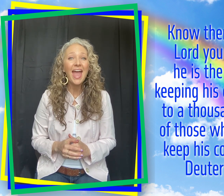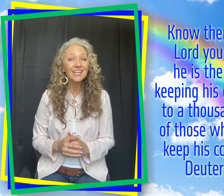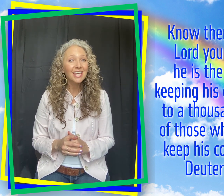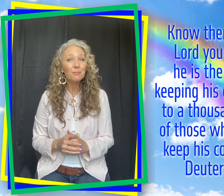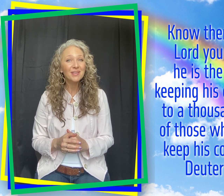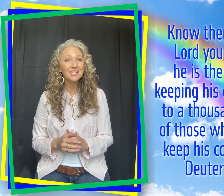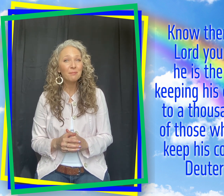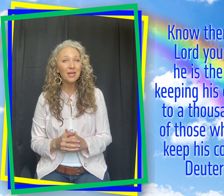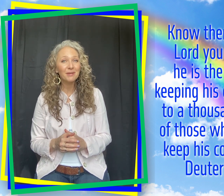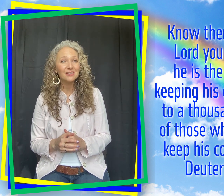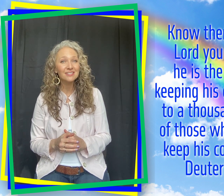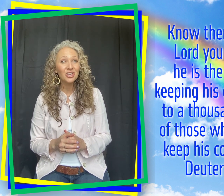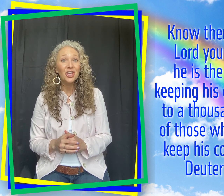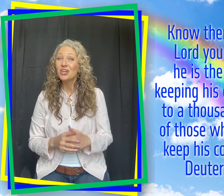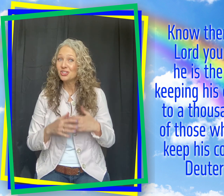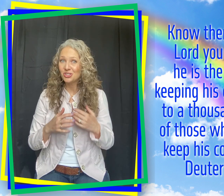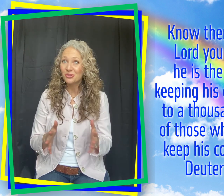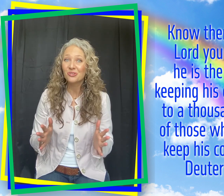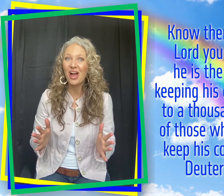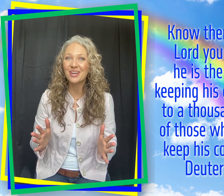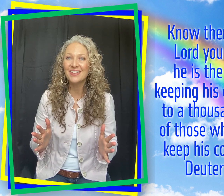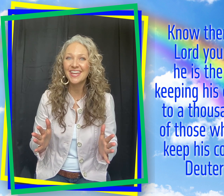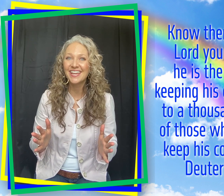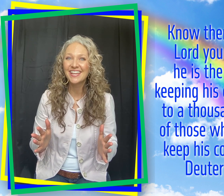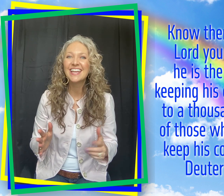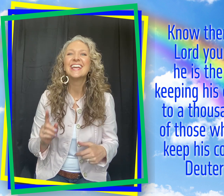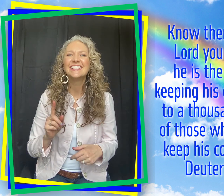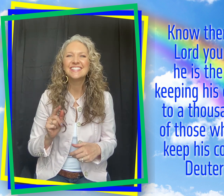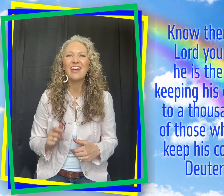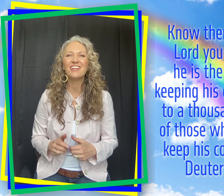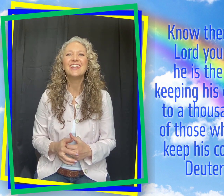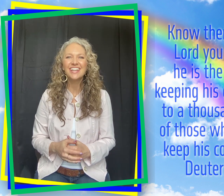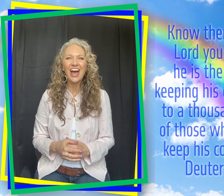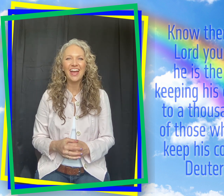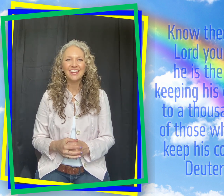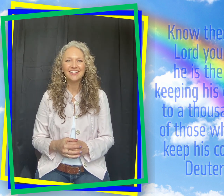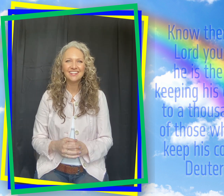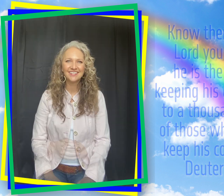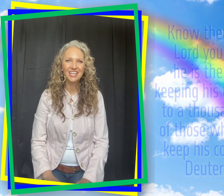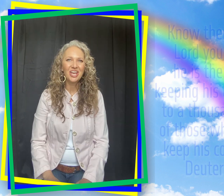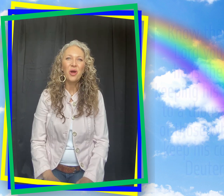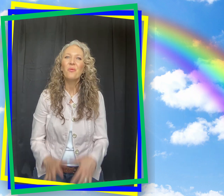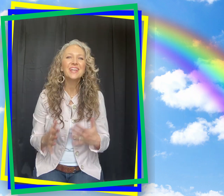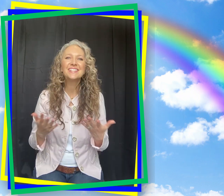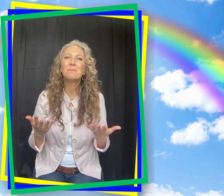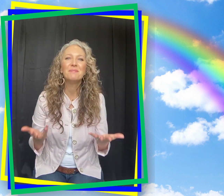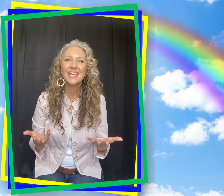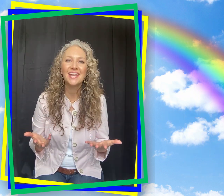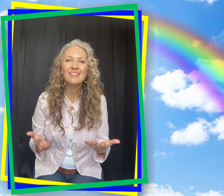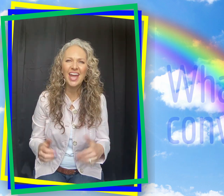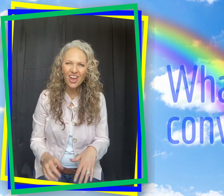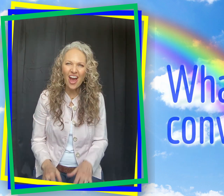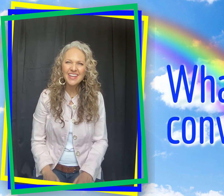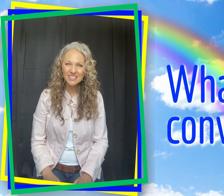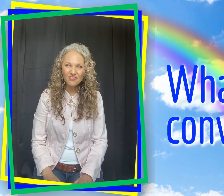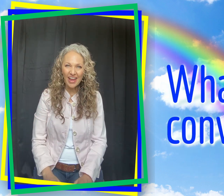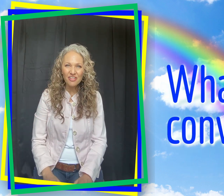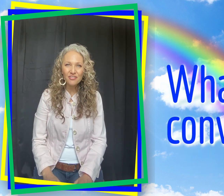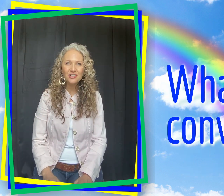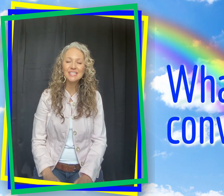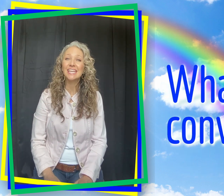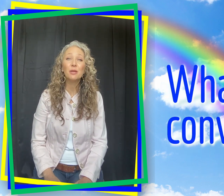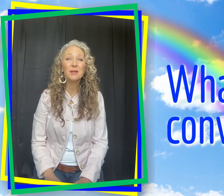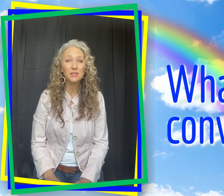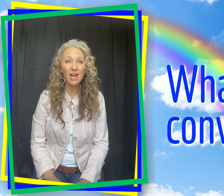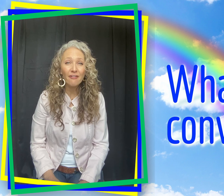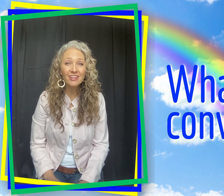him and keep his commandments. Deuteronomy 7:9. What does it mean that God is